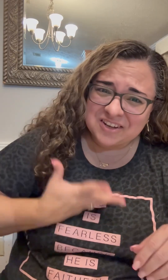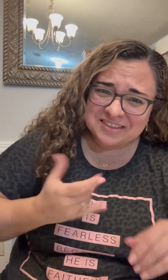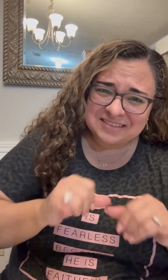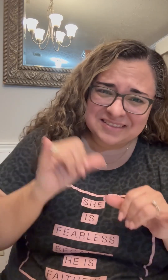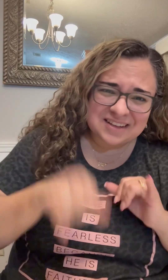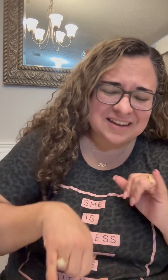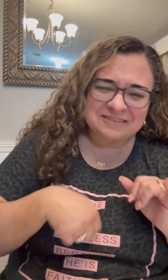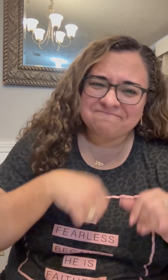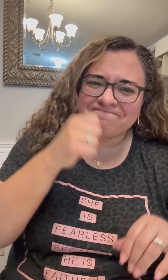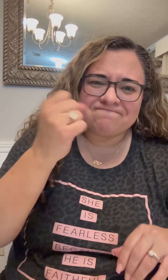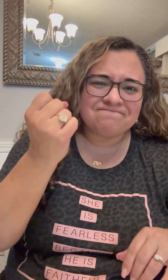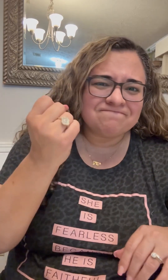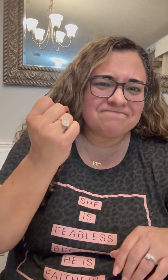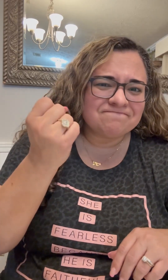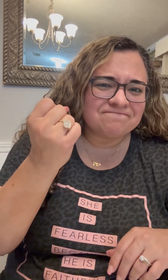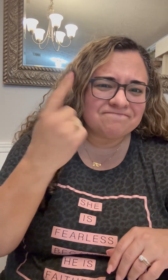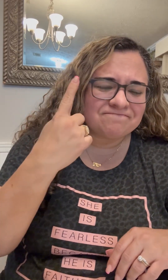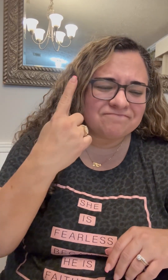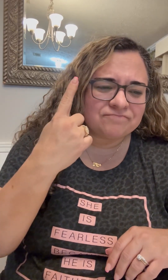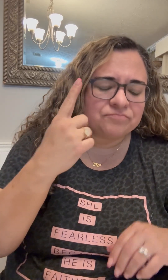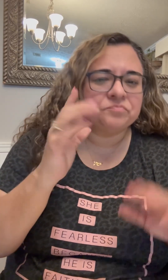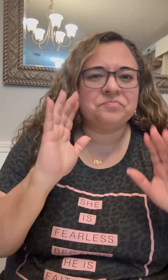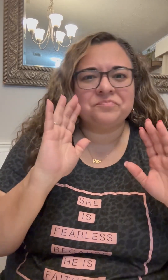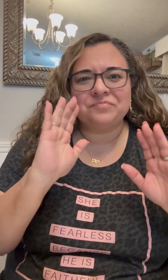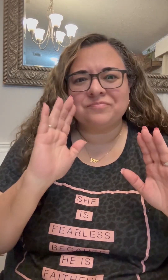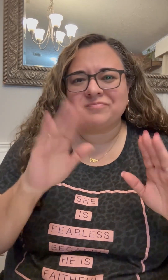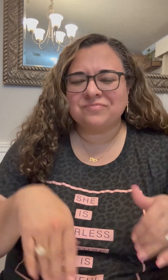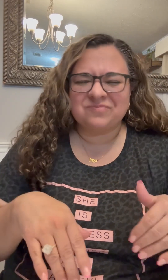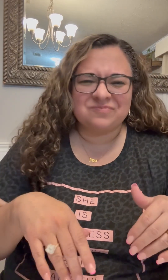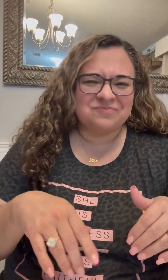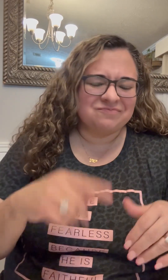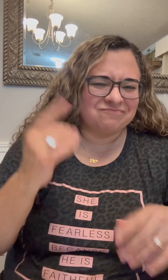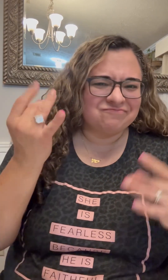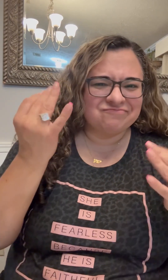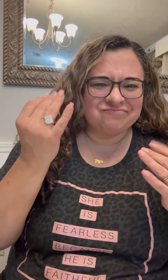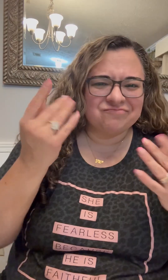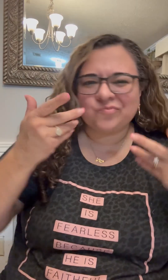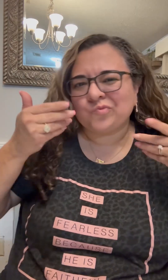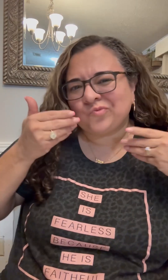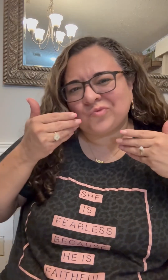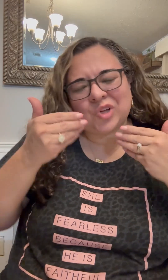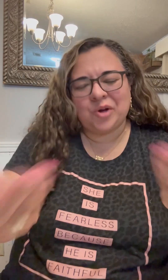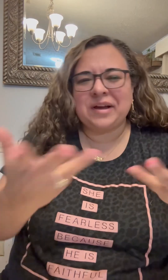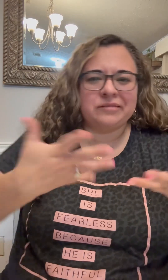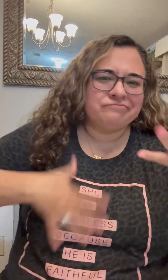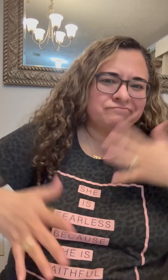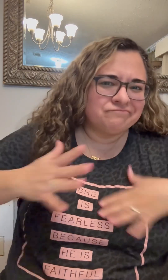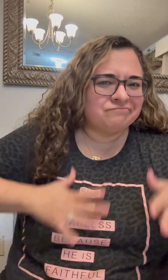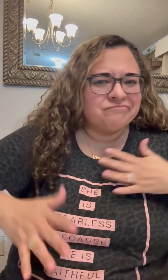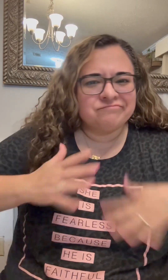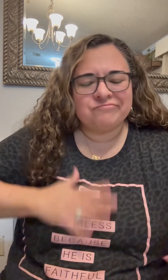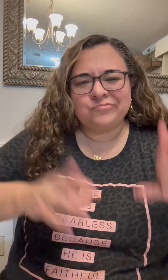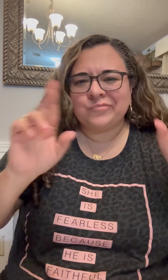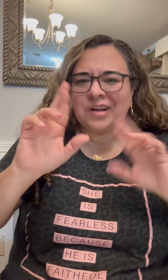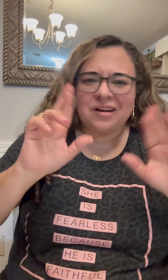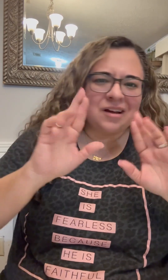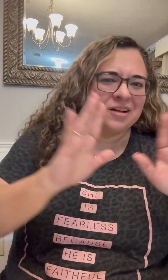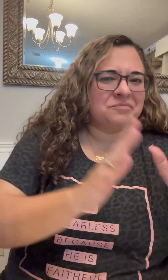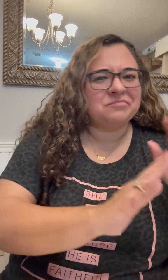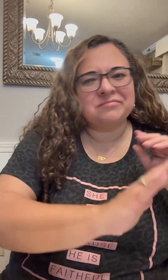you, Lord, you telling me to stay? I don't get it. And so he just thought about it, and he's like, I'm going to go ahead and get